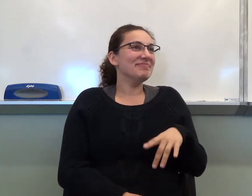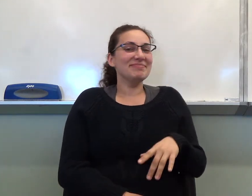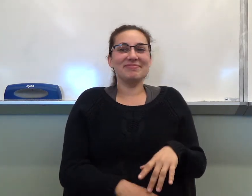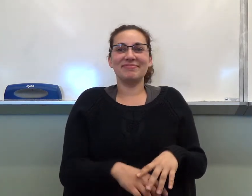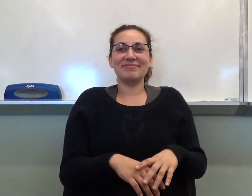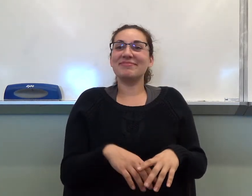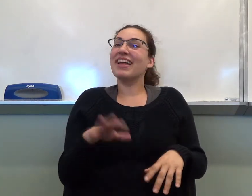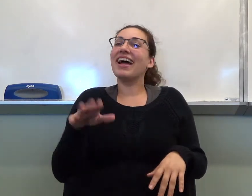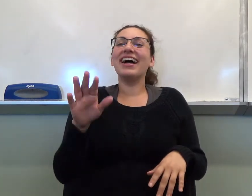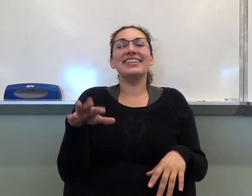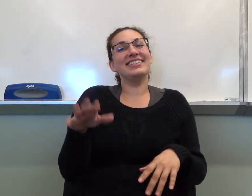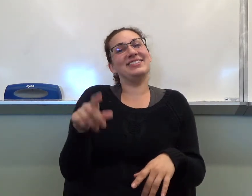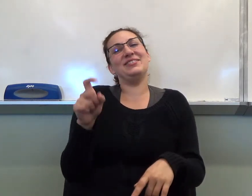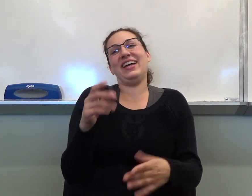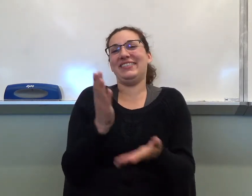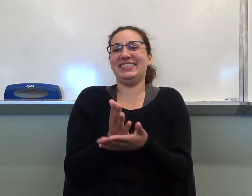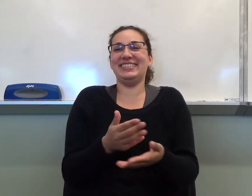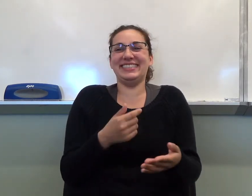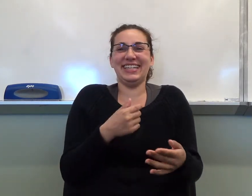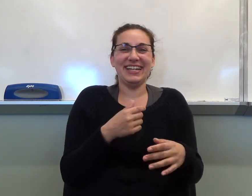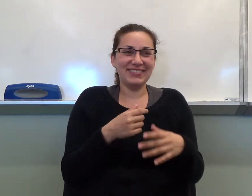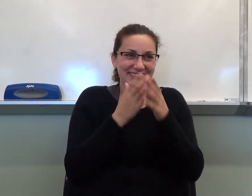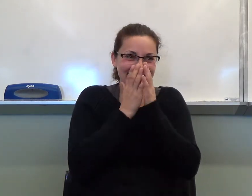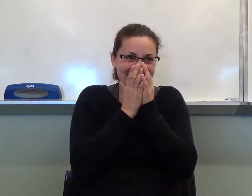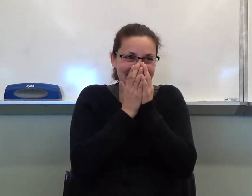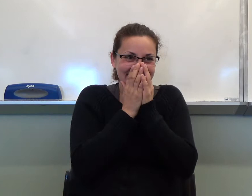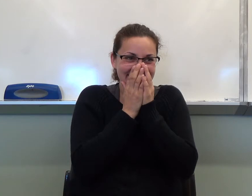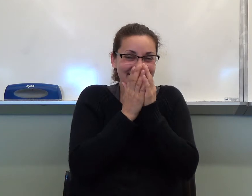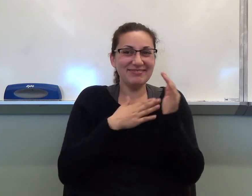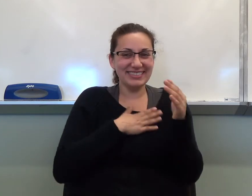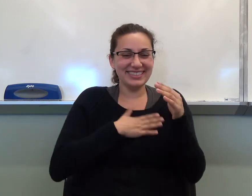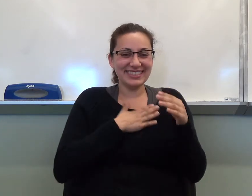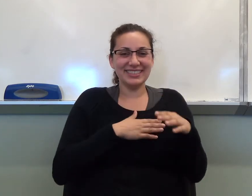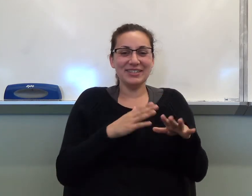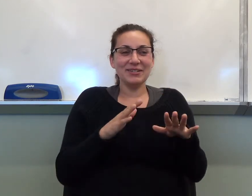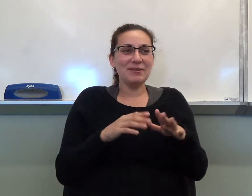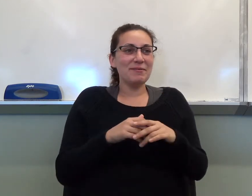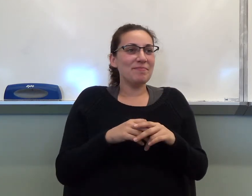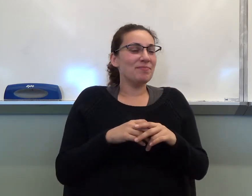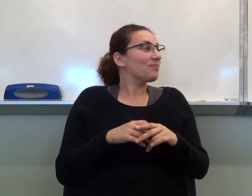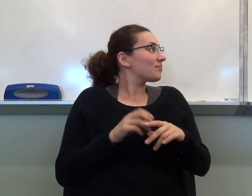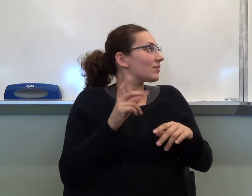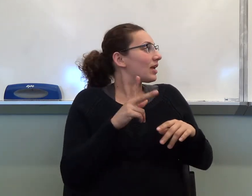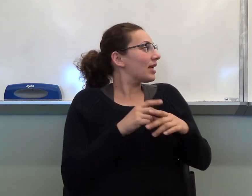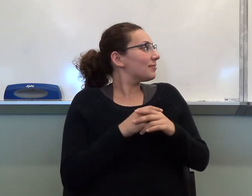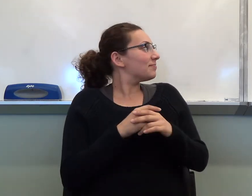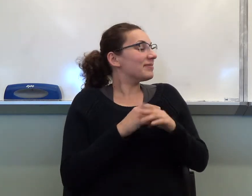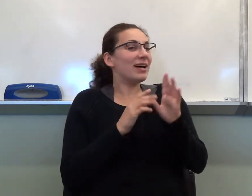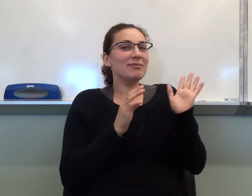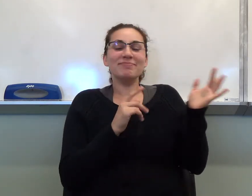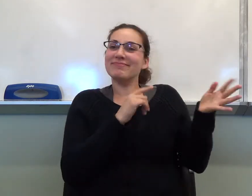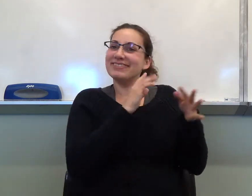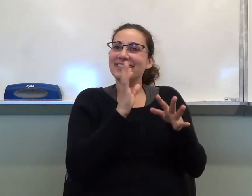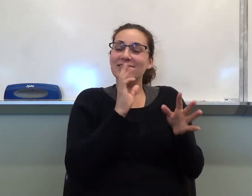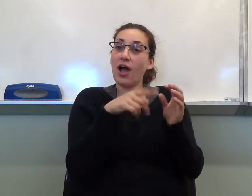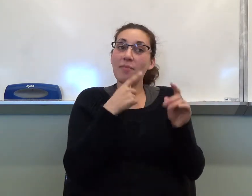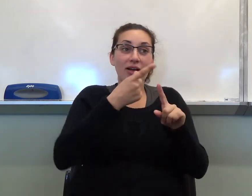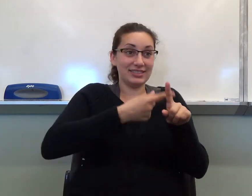the thermostat in the room, wherever it happens to be, right over there, you find out that the degrees are in Fahrenheit, degrees Fahrenheit. That's the